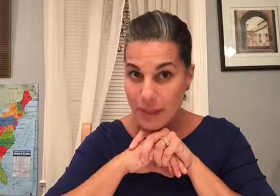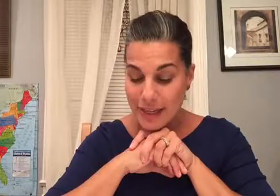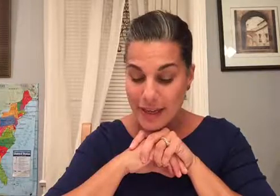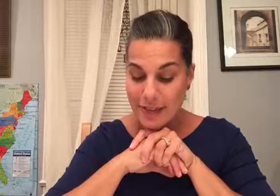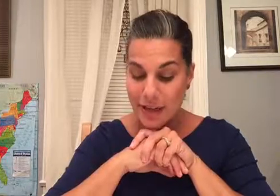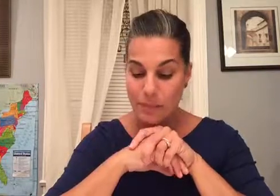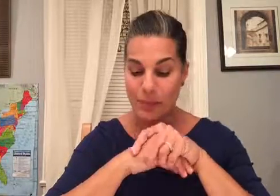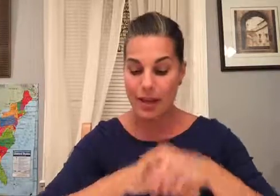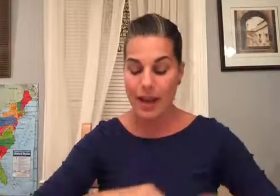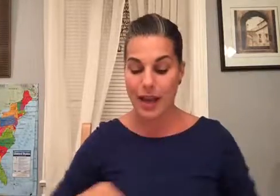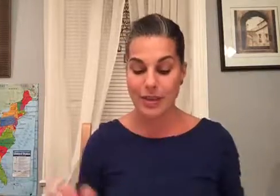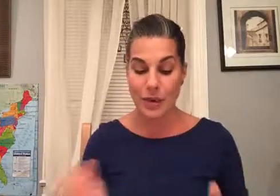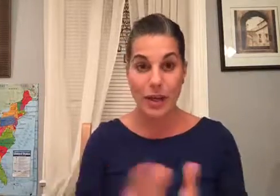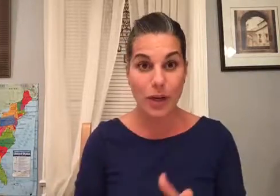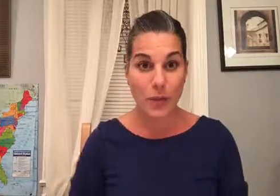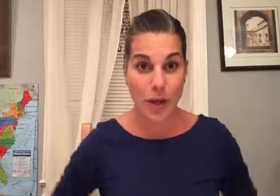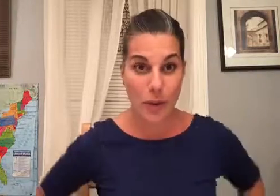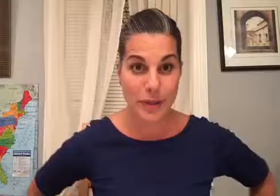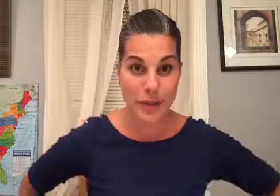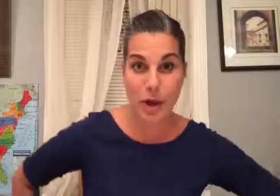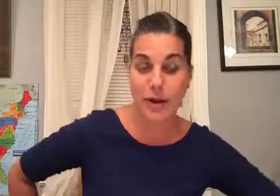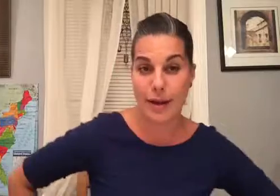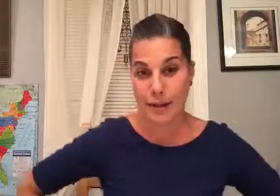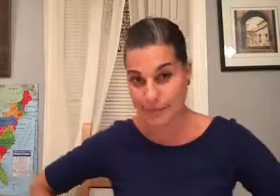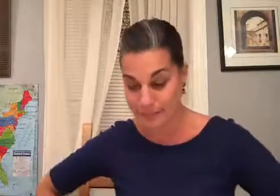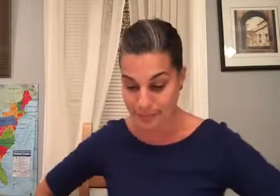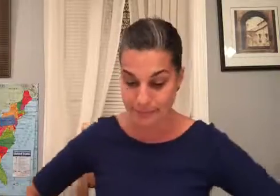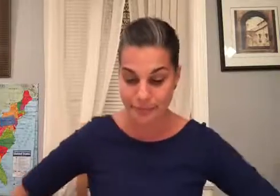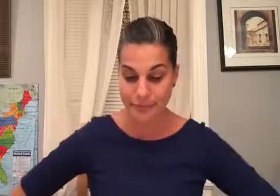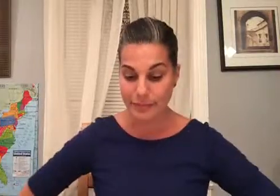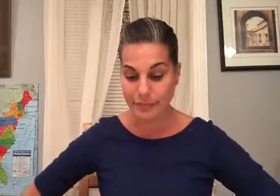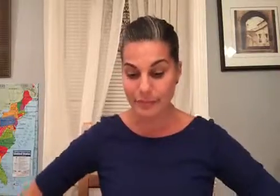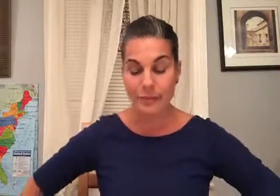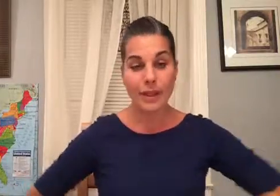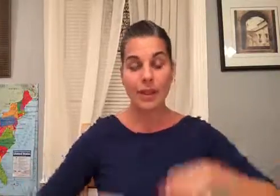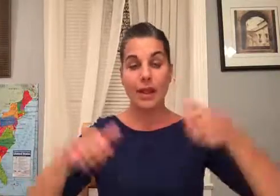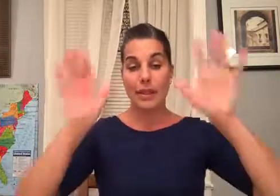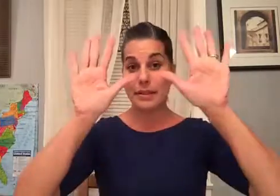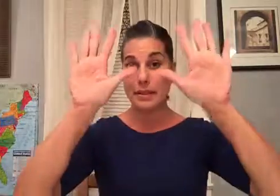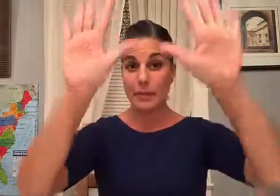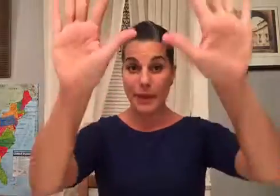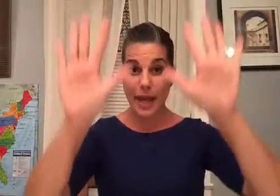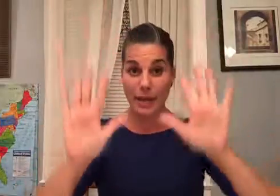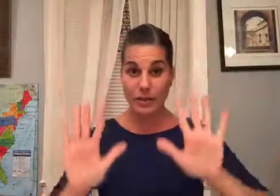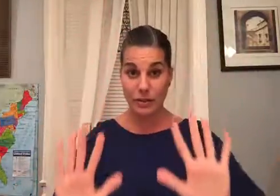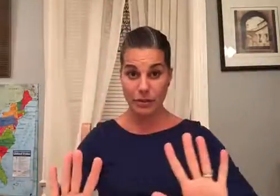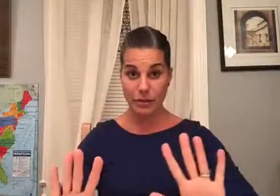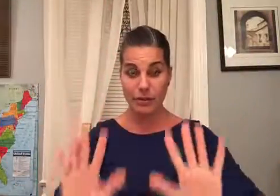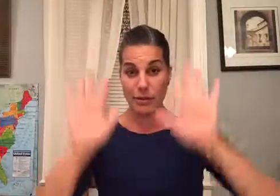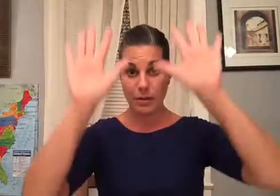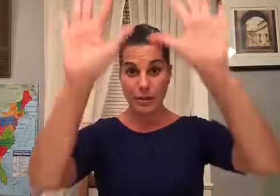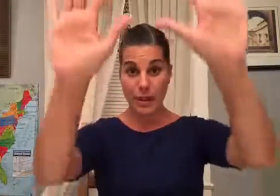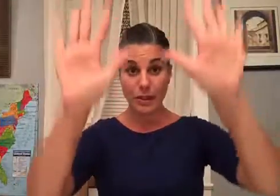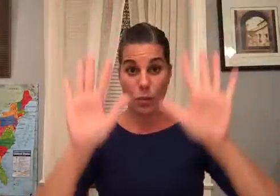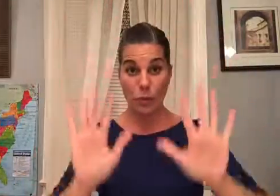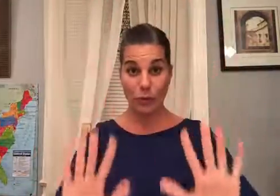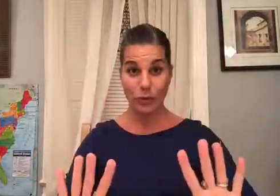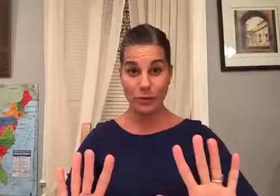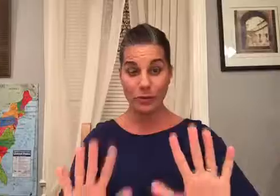in ASL. And so here we go with the song again. The splendor, that's wonderful.